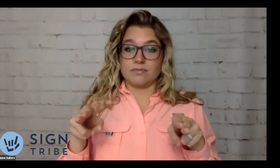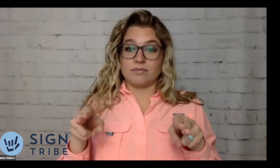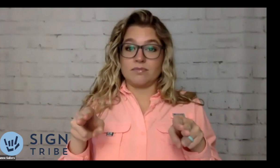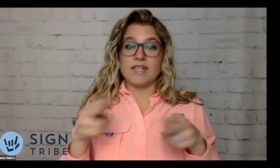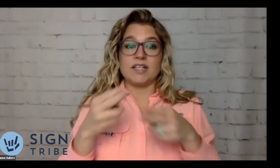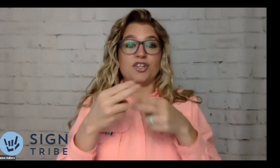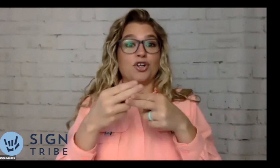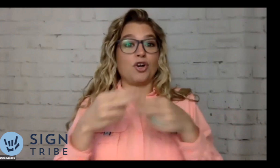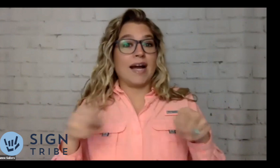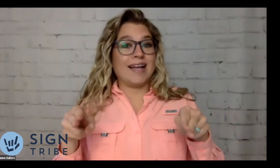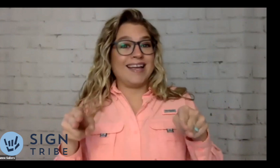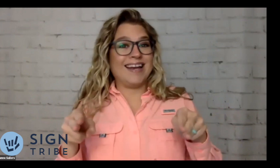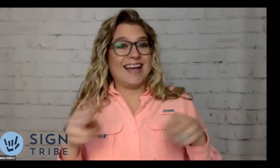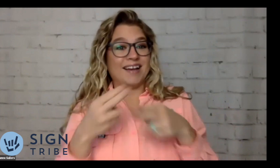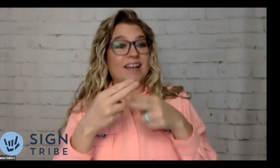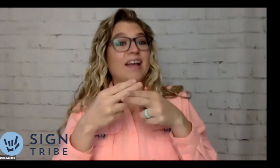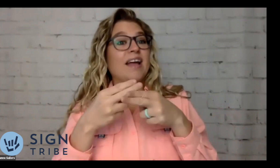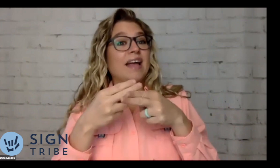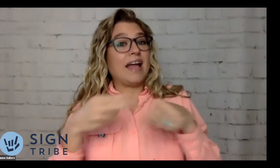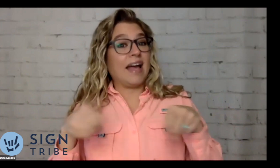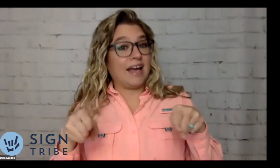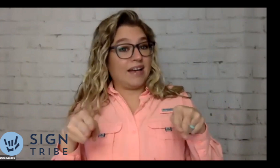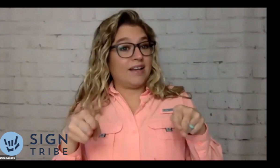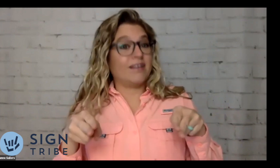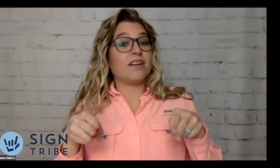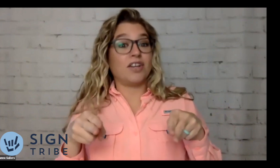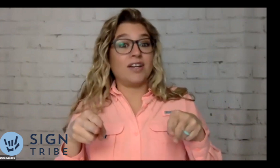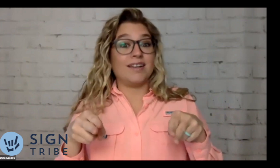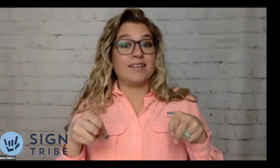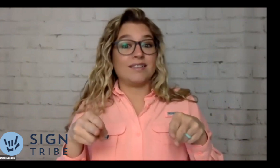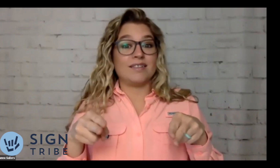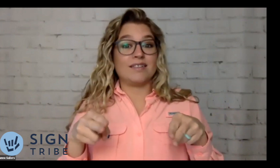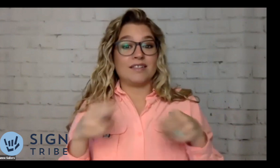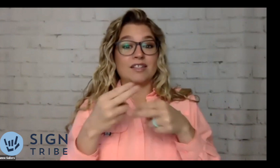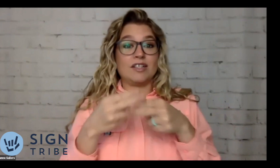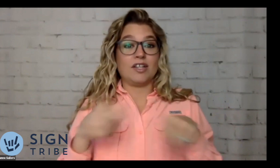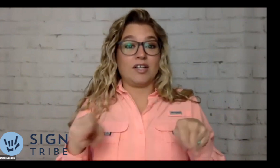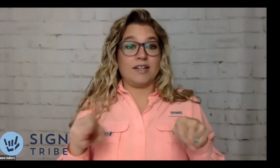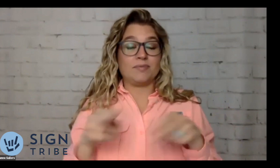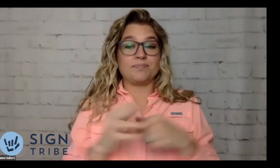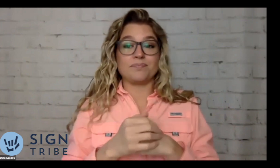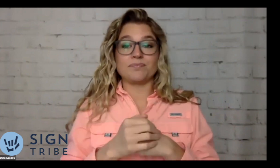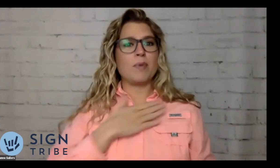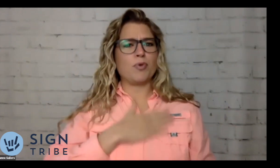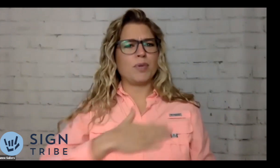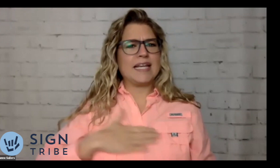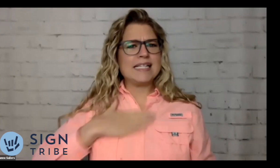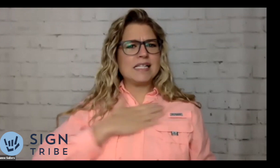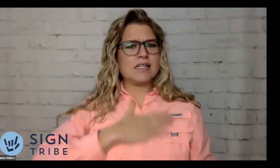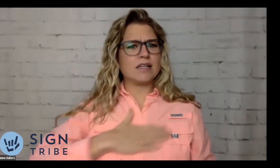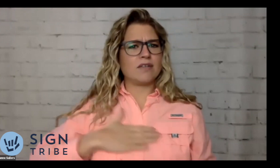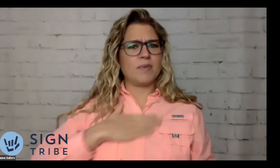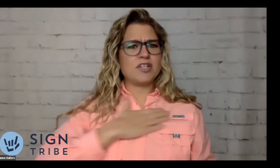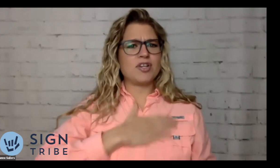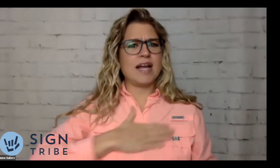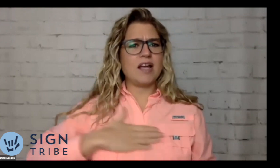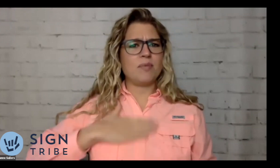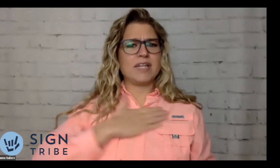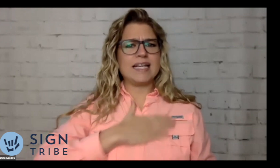It's like you're cracking an egg. Egg. Good. Good. Remember, please, from yesterday,